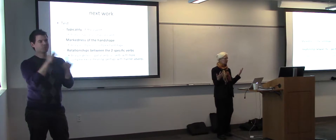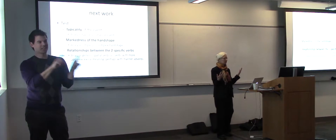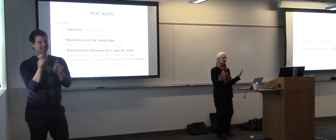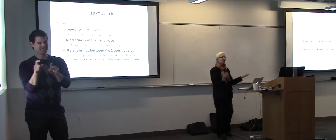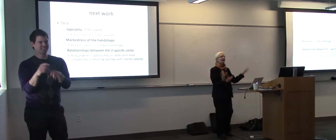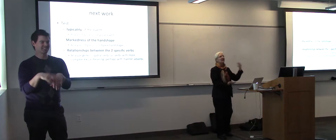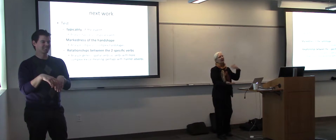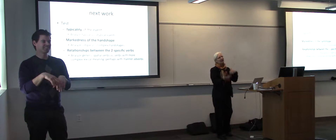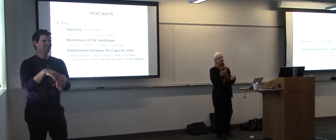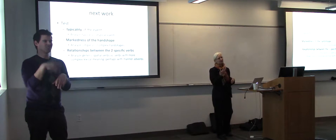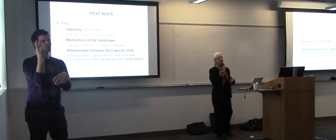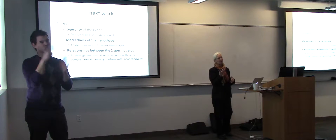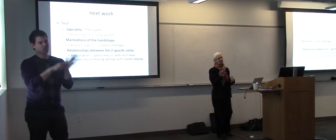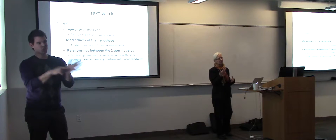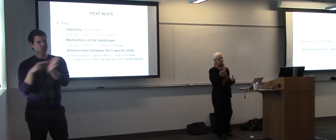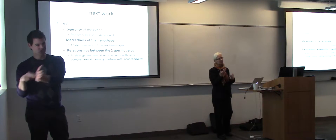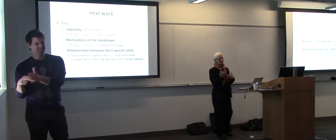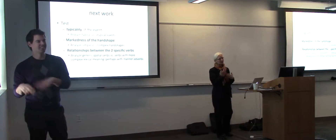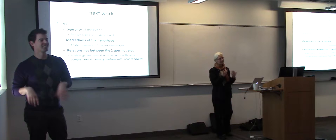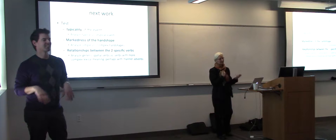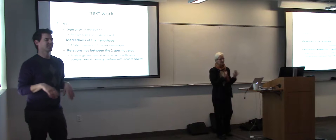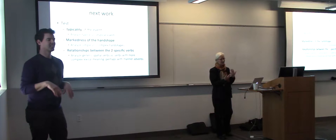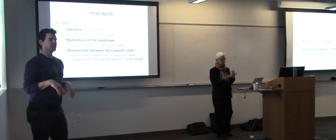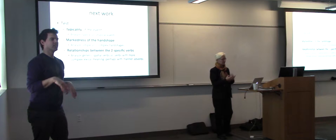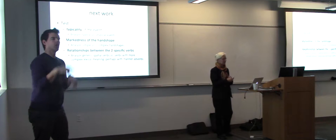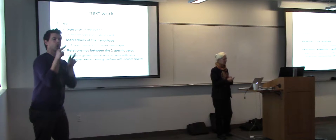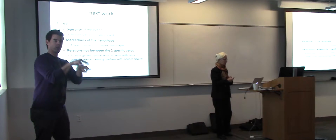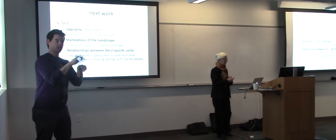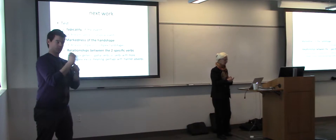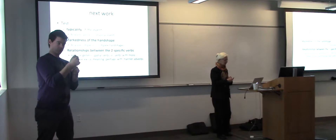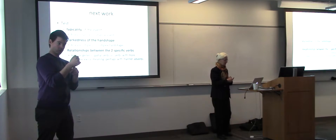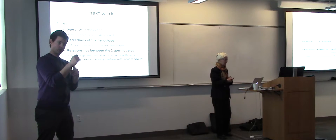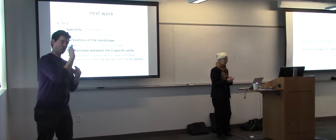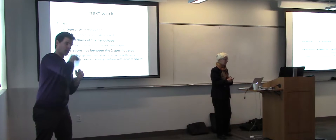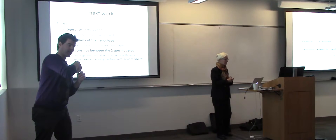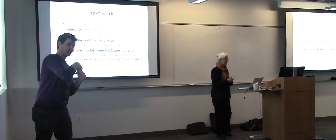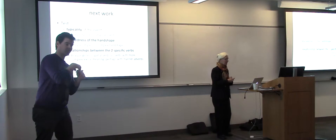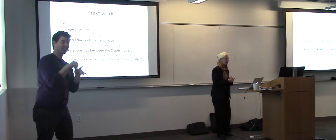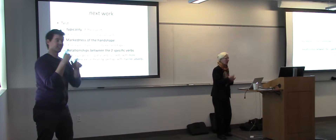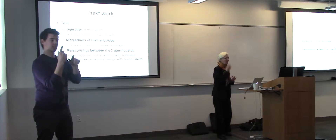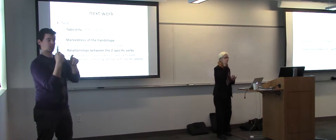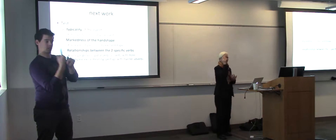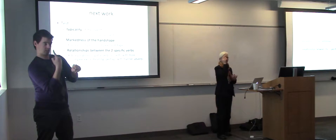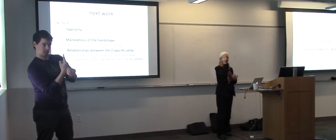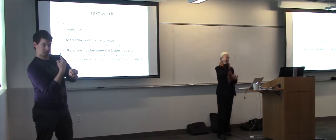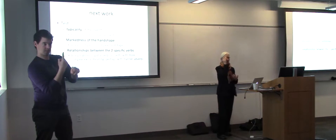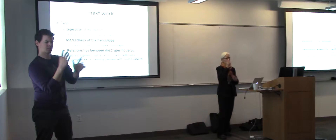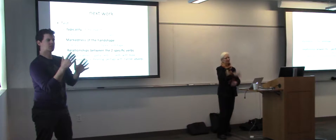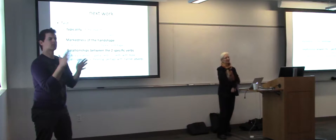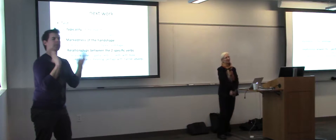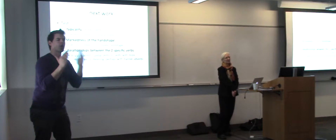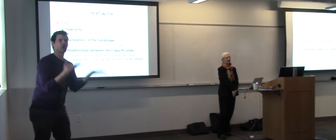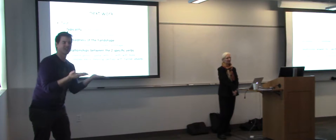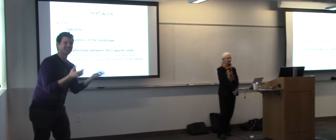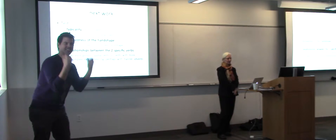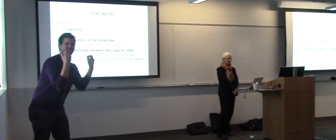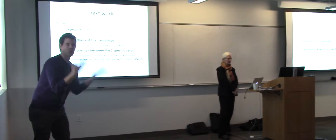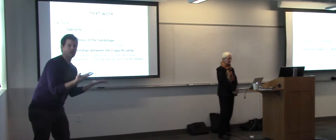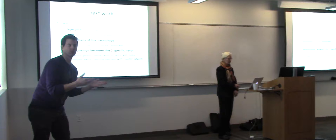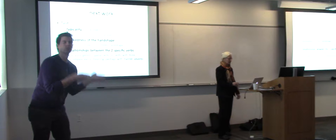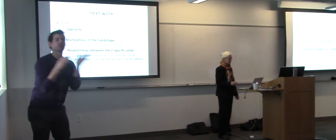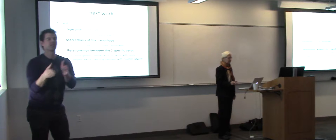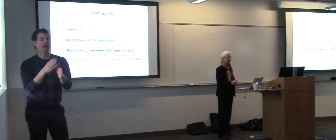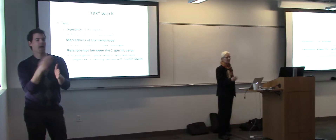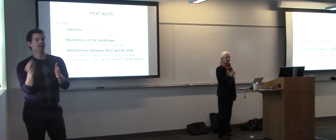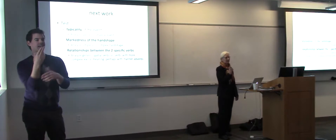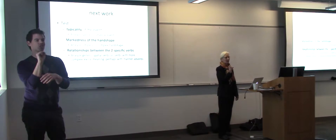event structure, and complex and simple handshakes. And then the third possibility is that there's